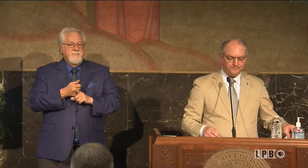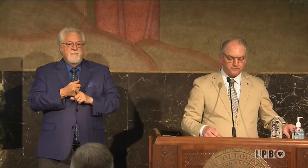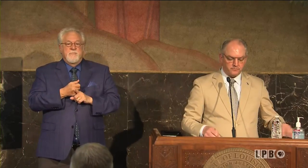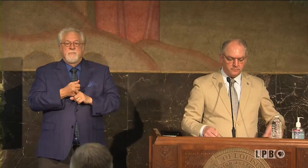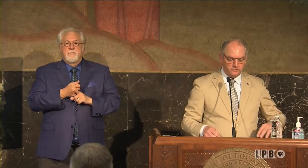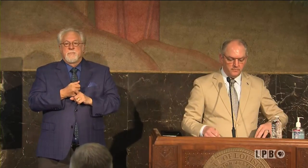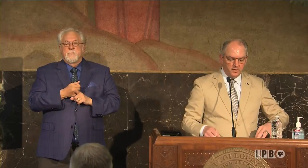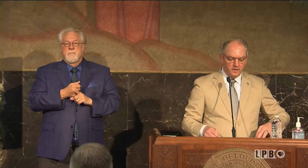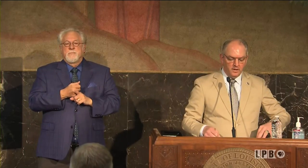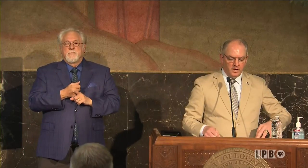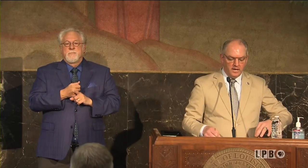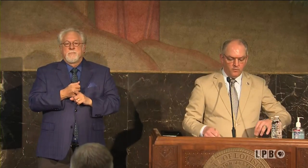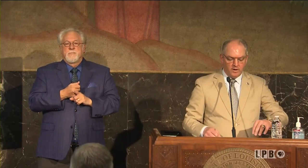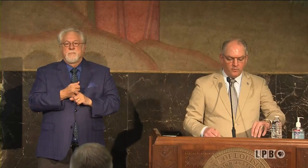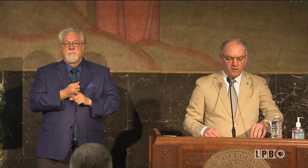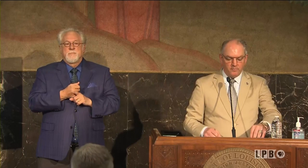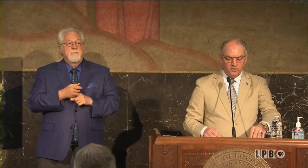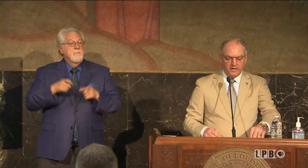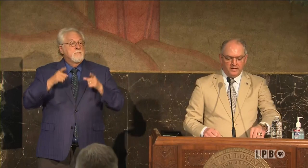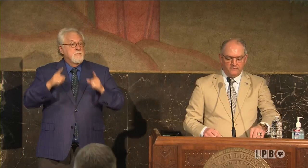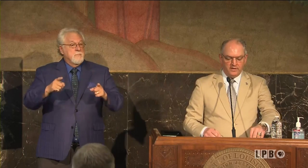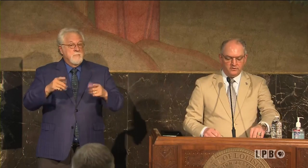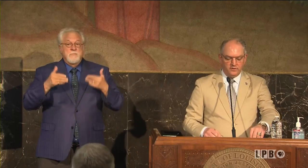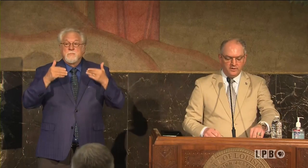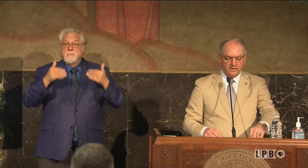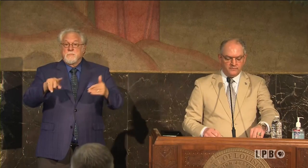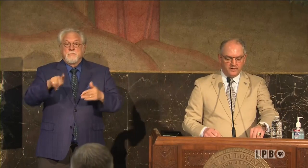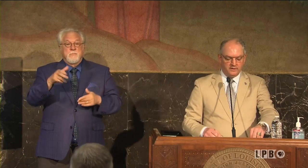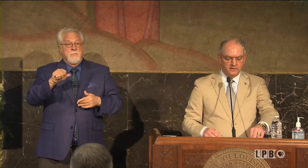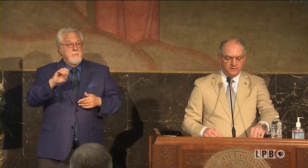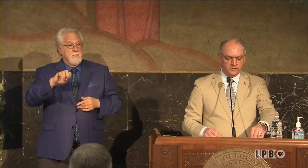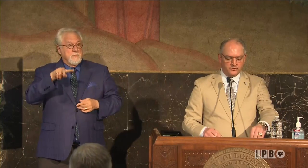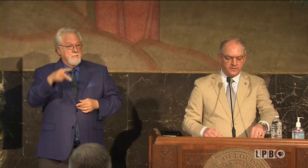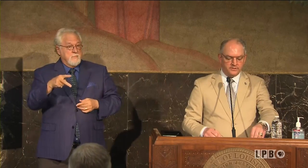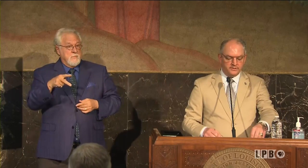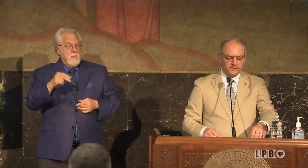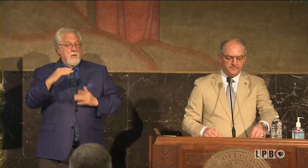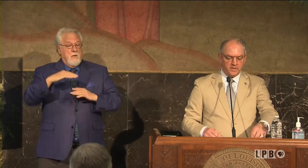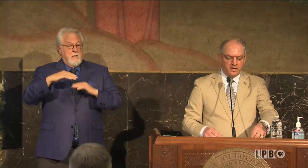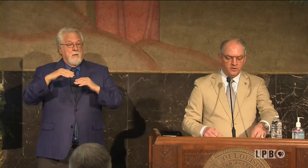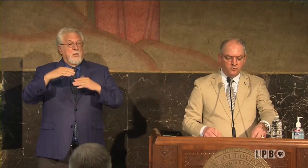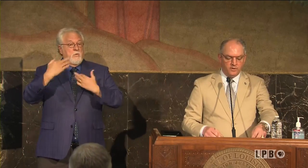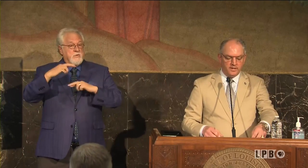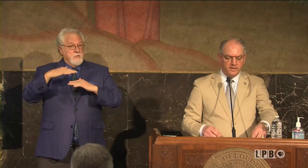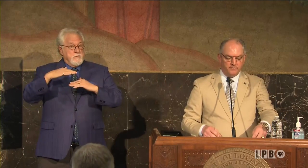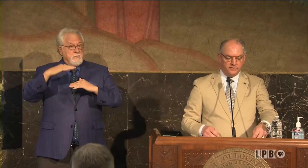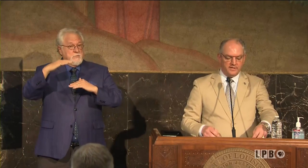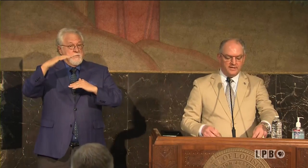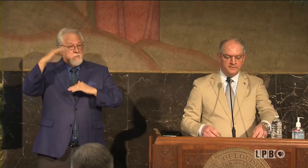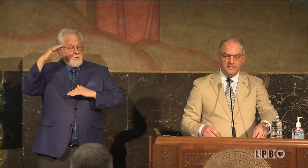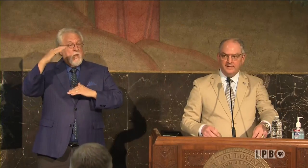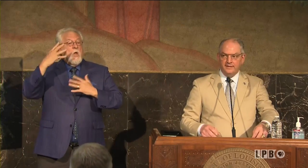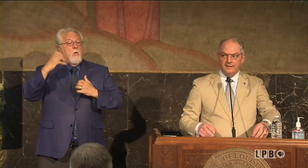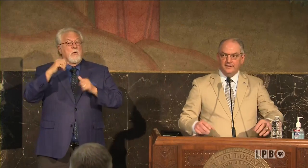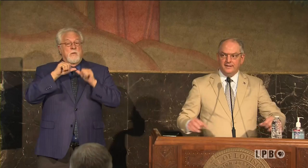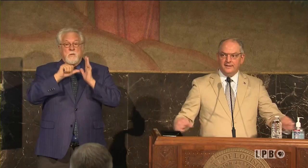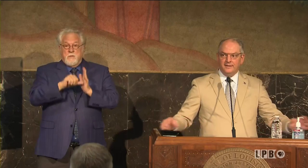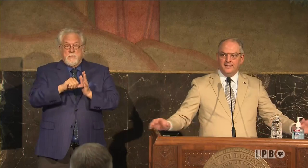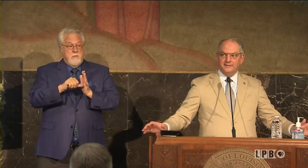period. While we are moving into phase 2 and lifting restrictions, I do want to emphasize